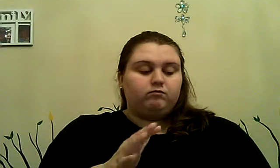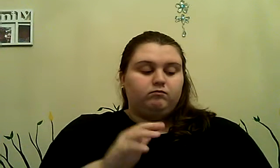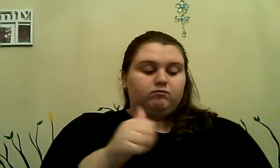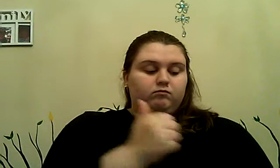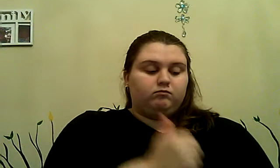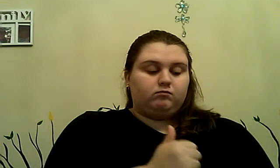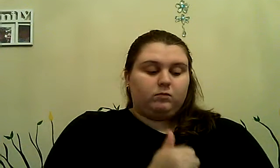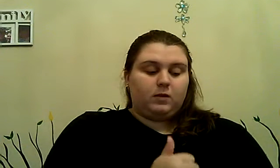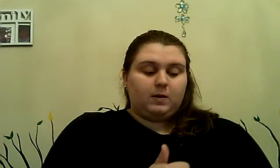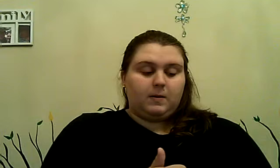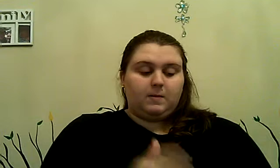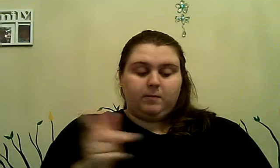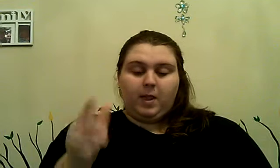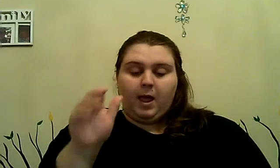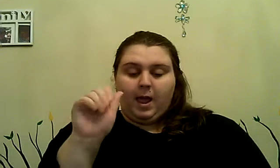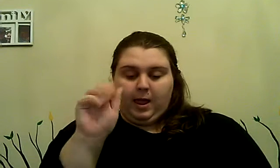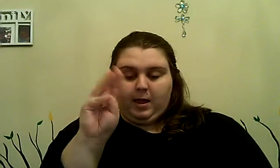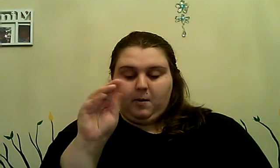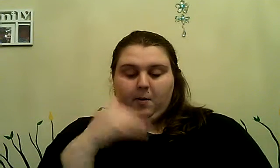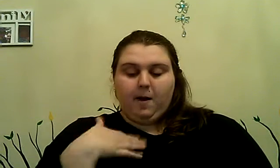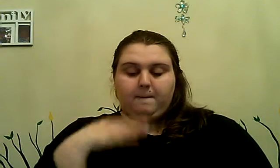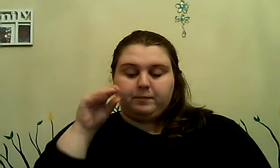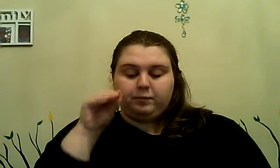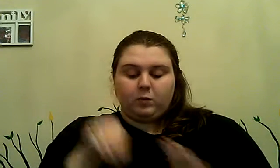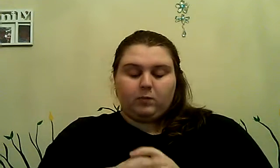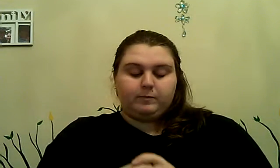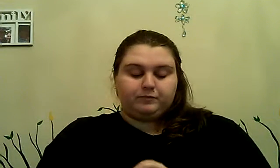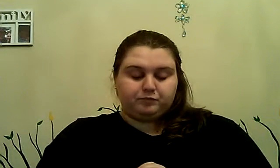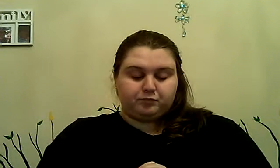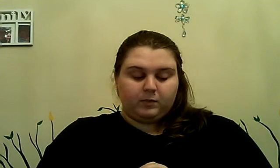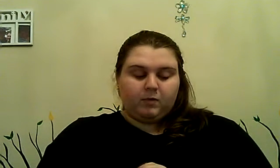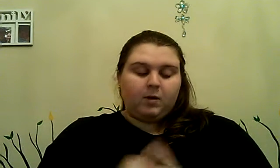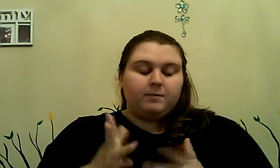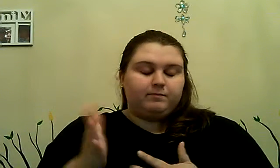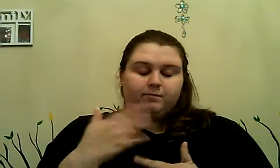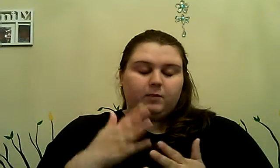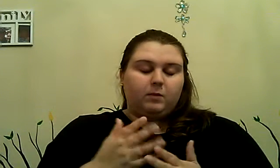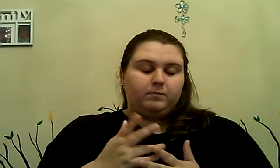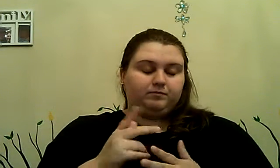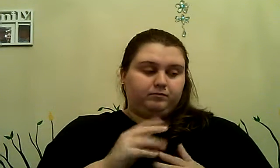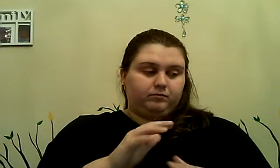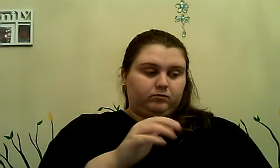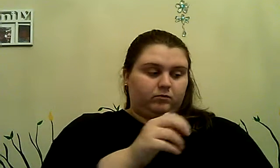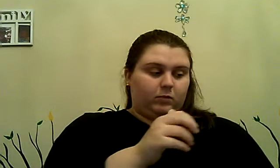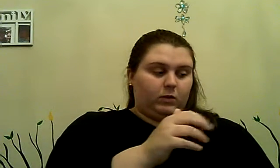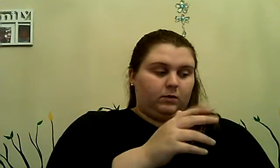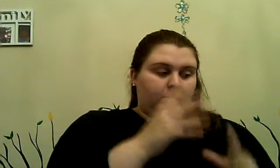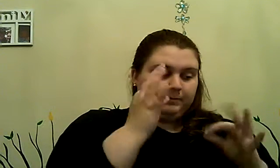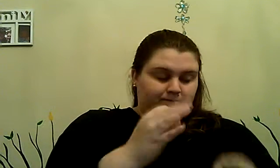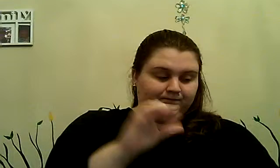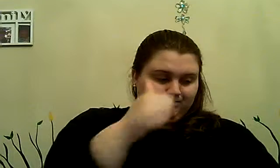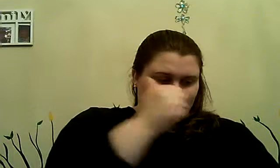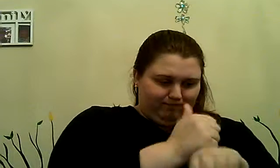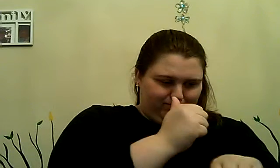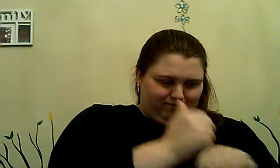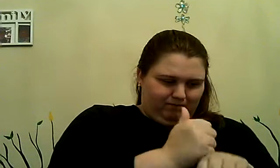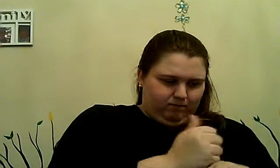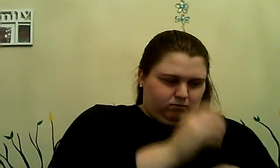Amy decided we'd put up the tent as we do. We kind of get everything dialed in first, and then worry about dinner after that. And she said, I'm going to go get